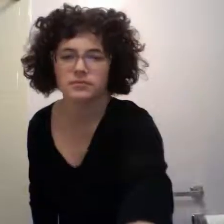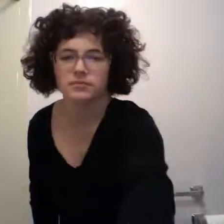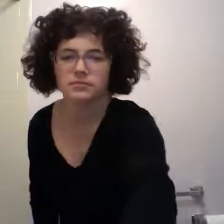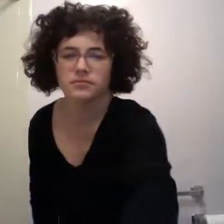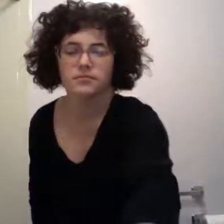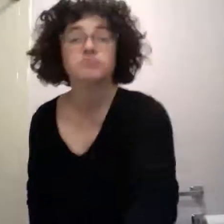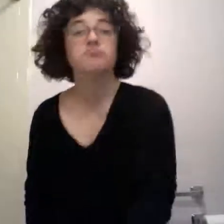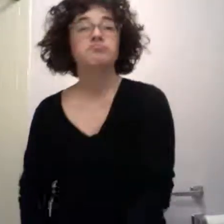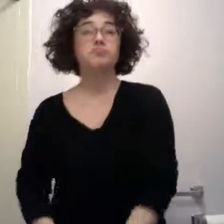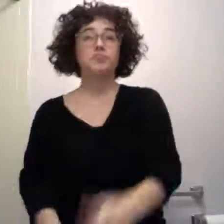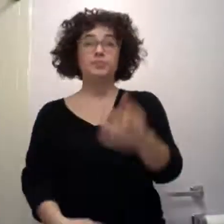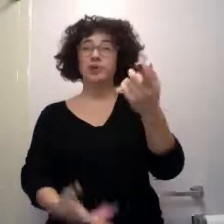sewing